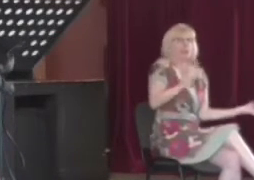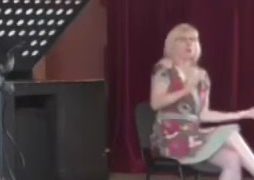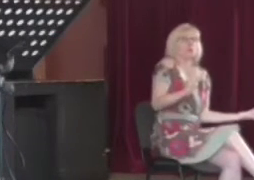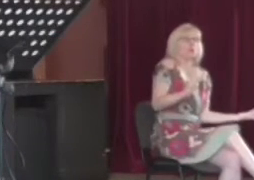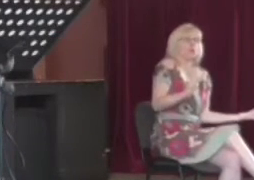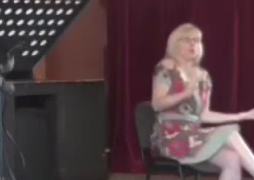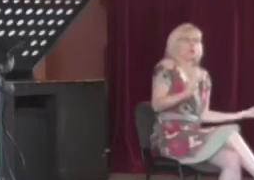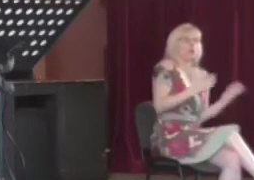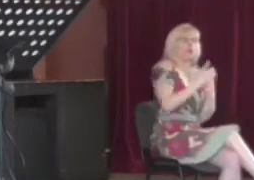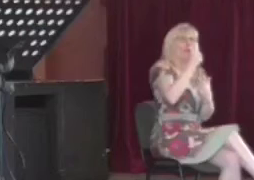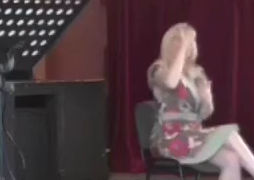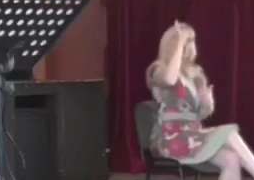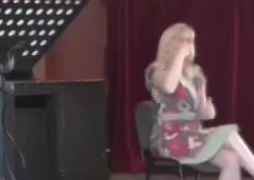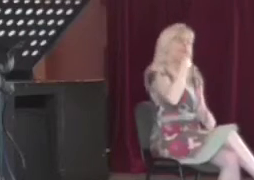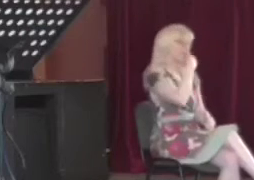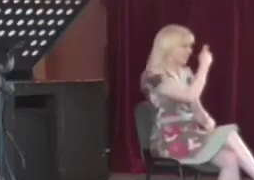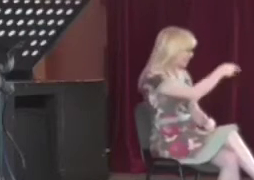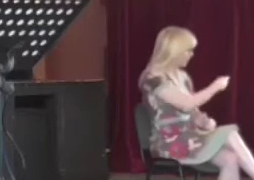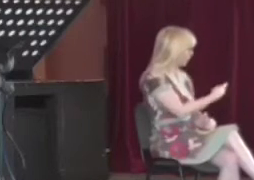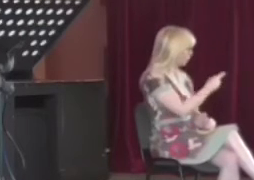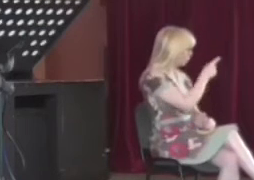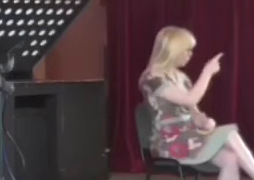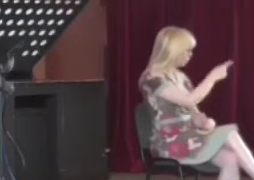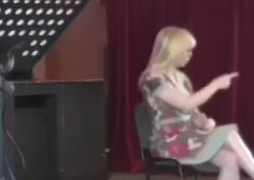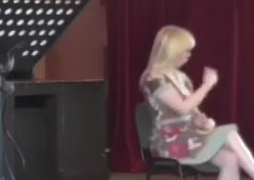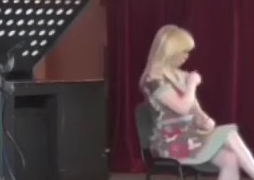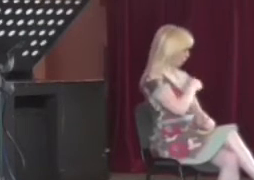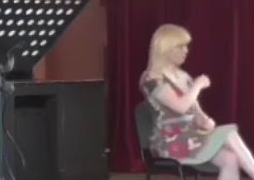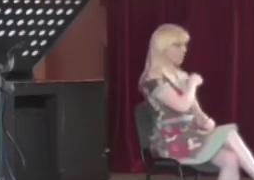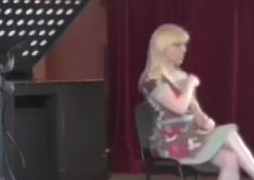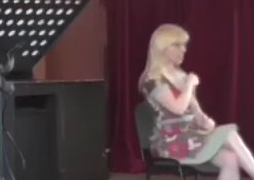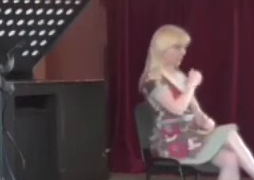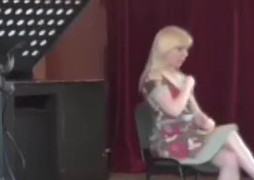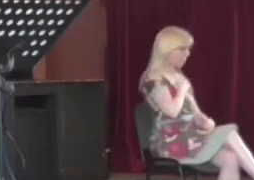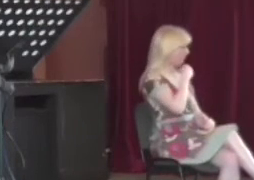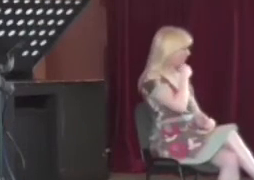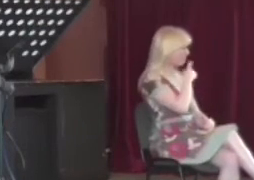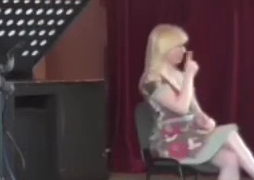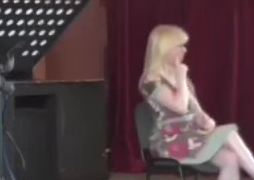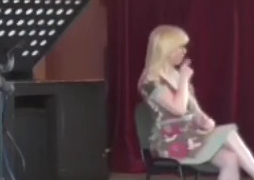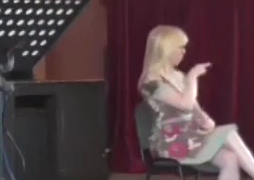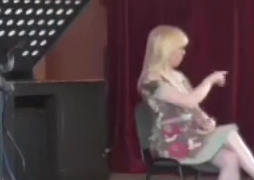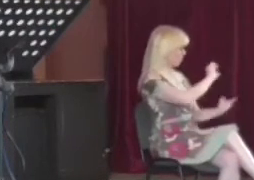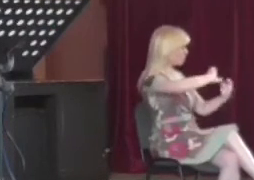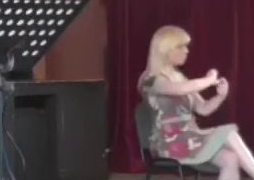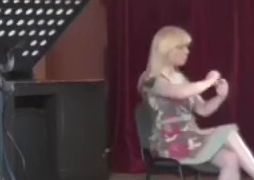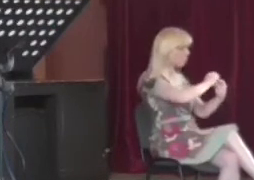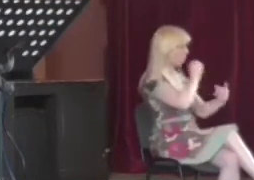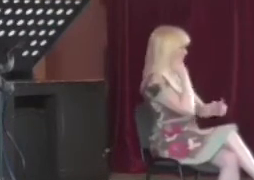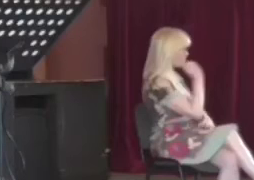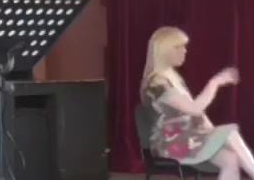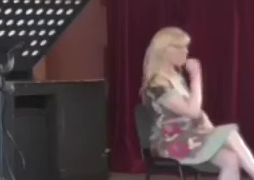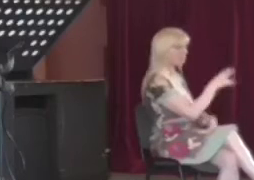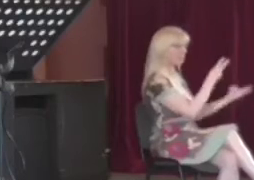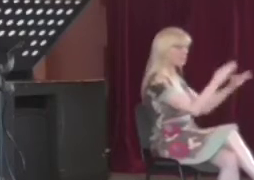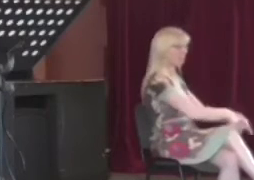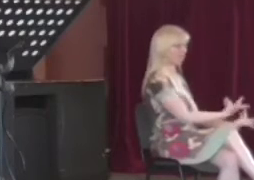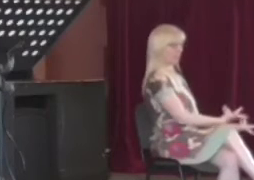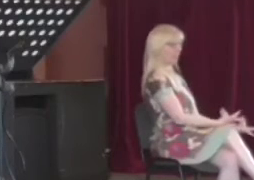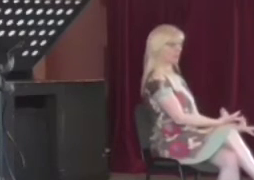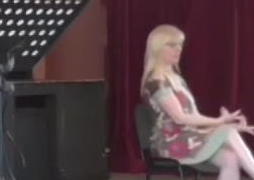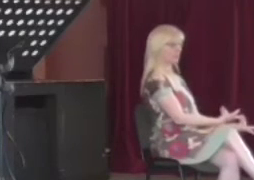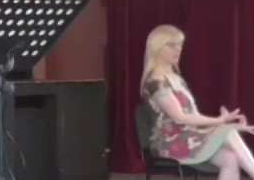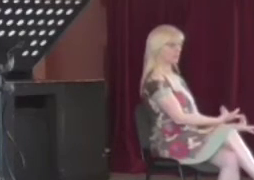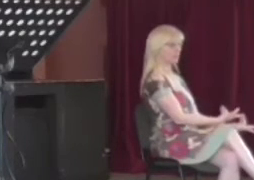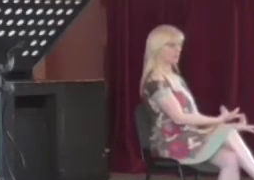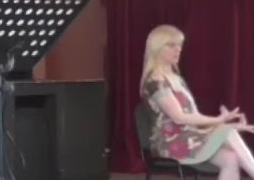he could see nothing. So they led him by the hand into Damascus. For 3 days he was blind. Interesting that it was 3 days. Yes. And